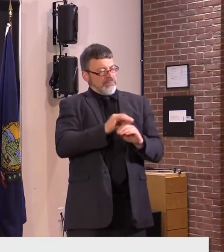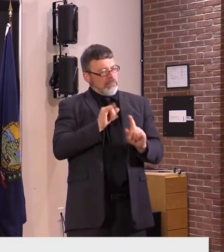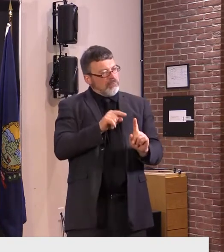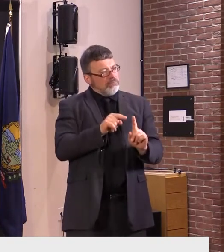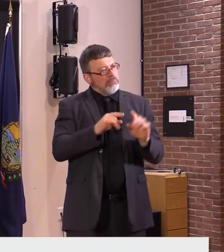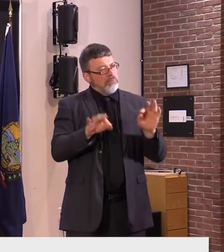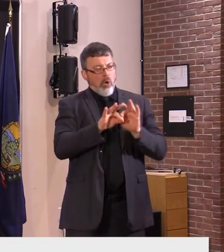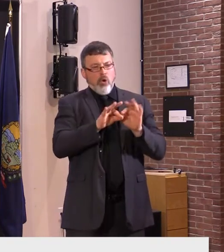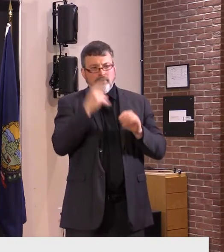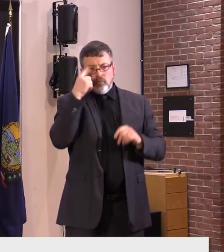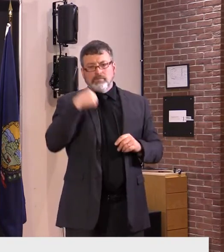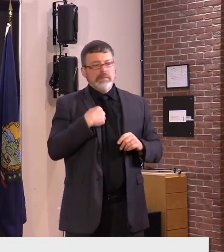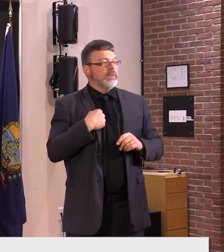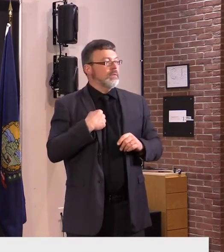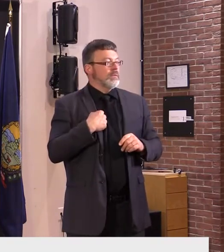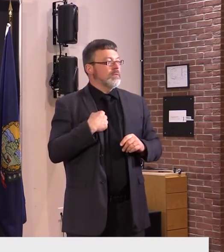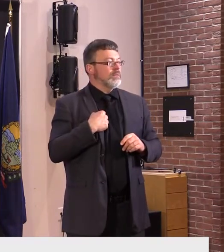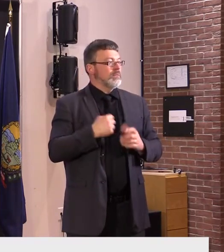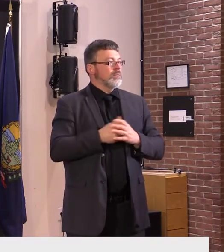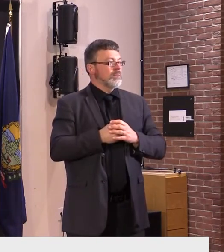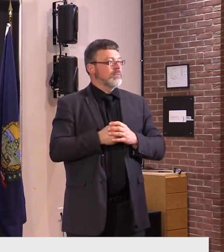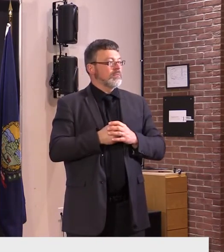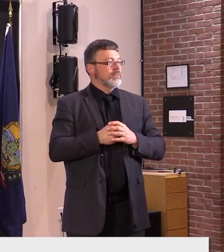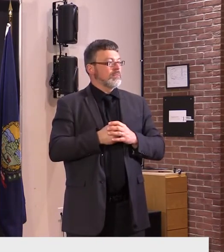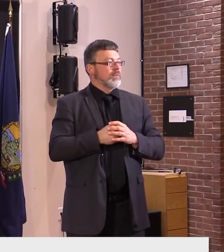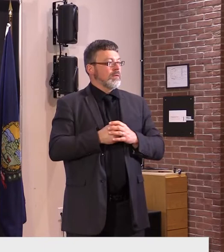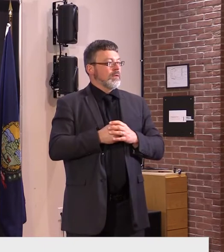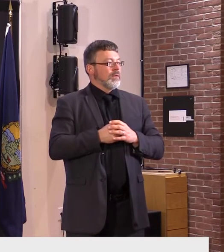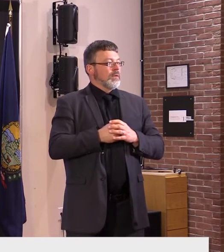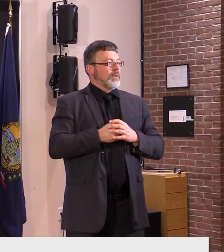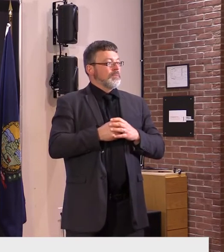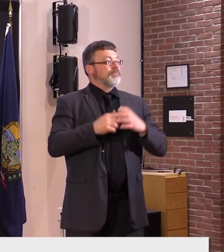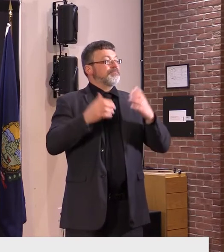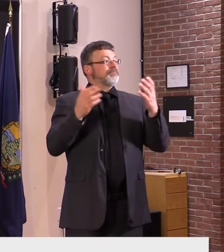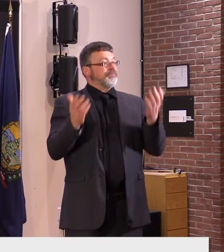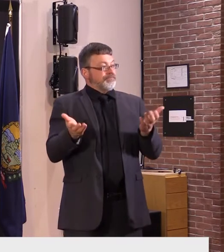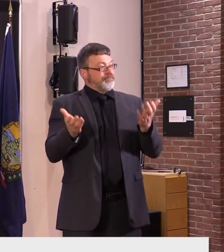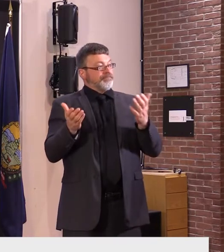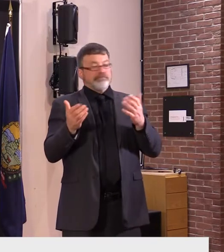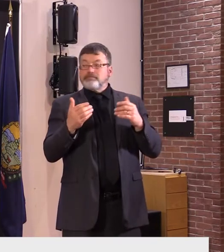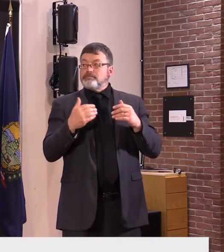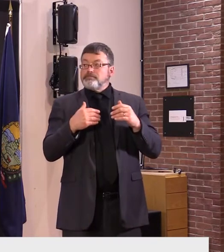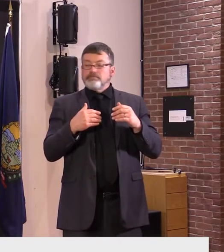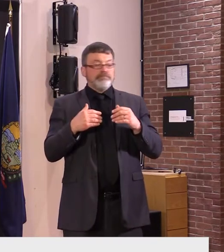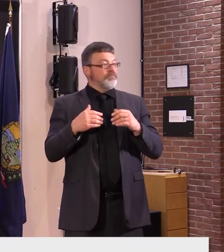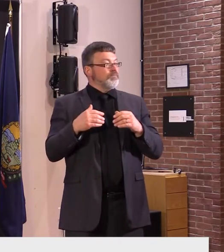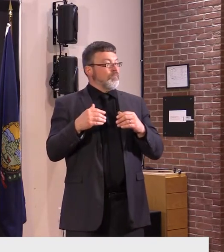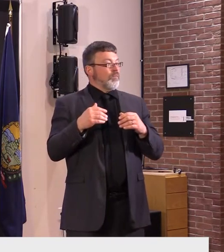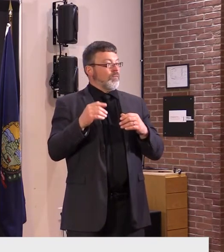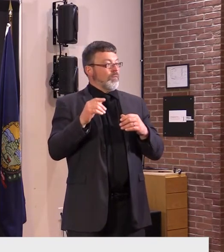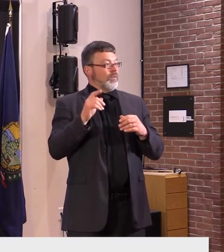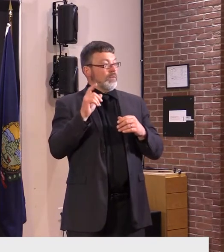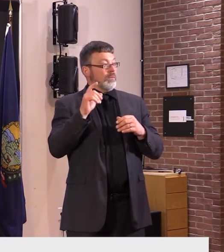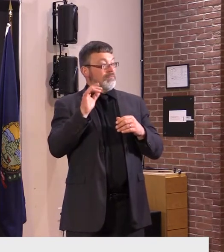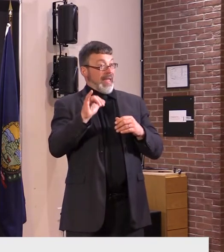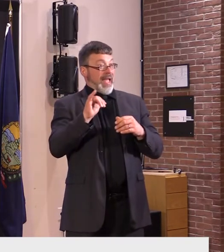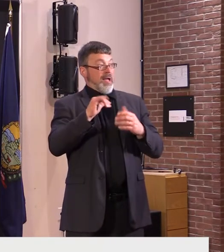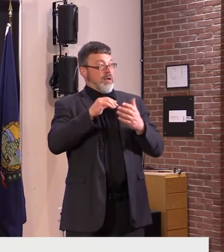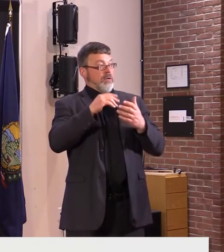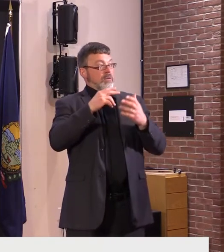Again, some have made the argument on both sides of the aisle that maybe a universal meal program, just